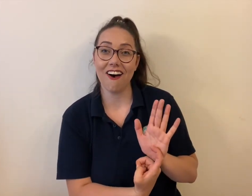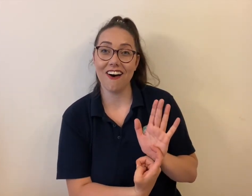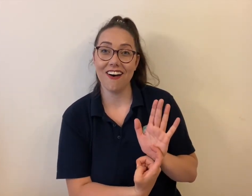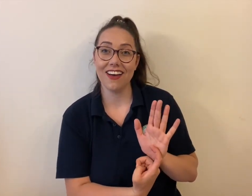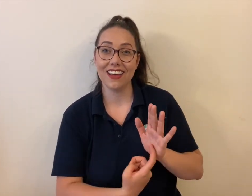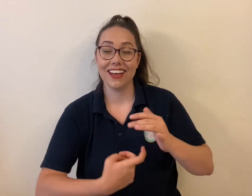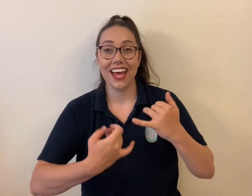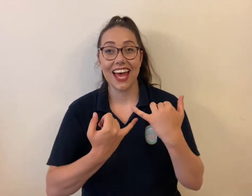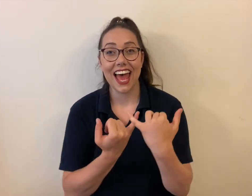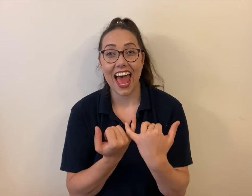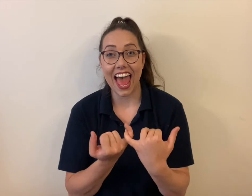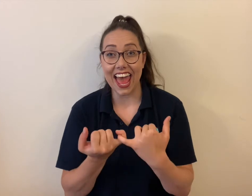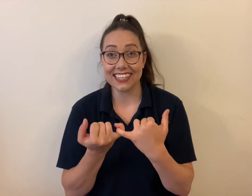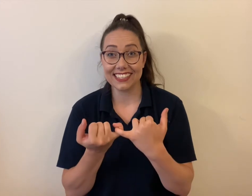R, S,